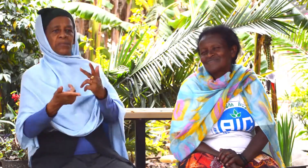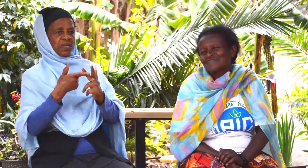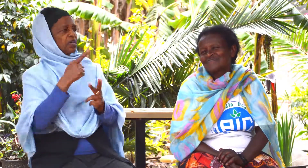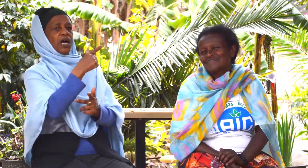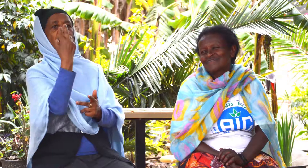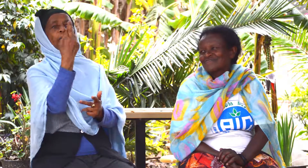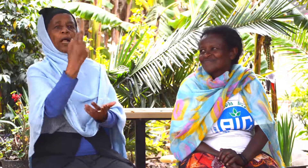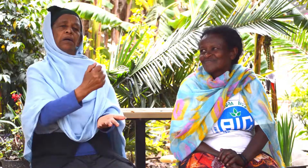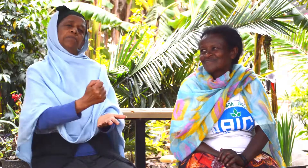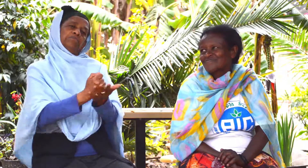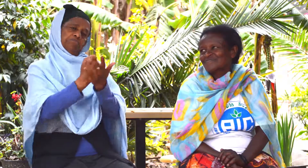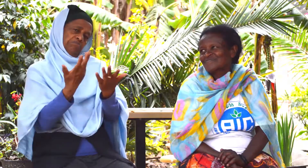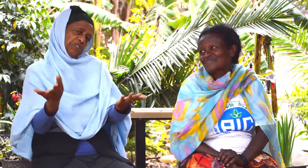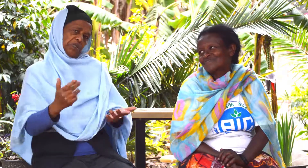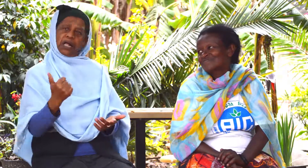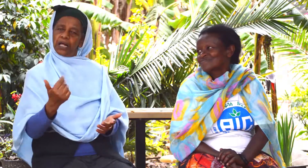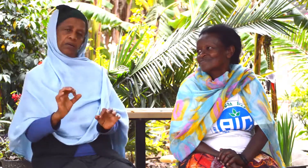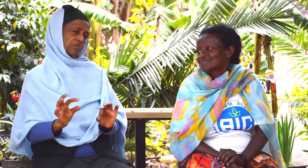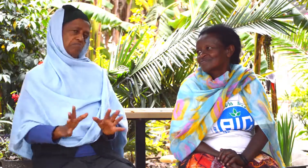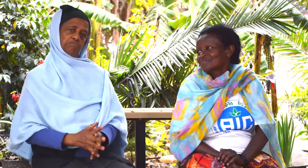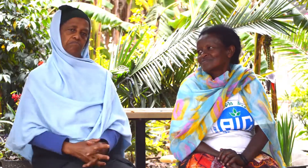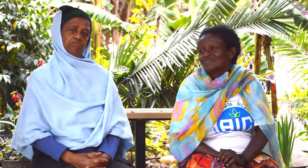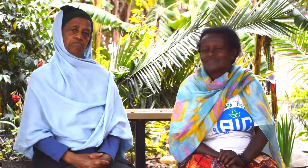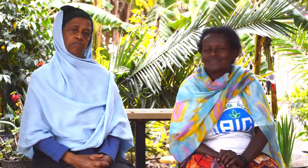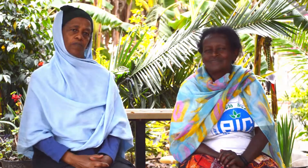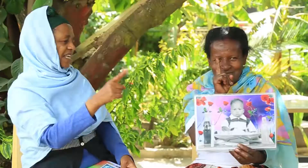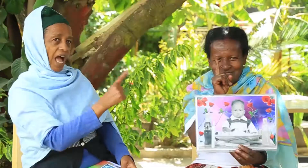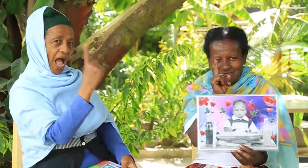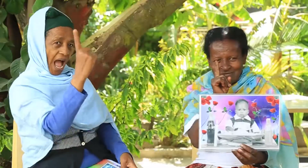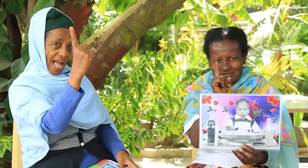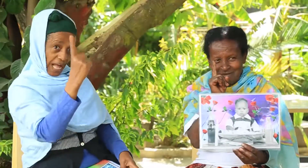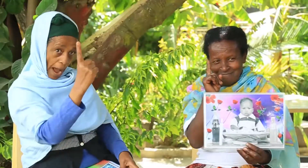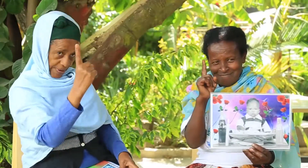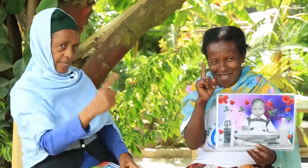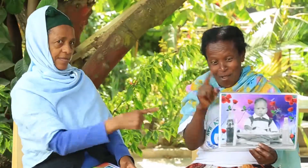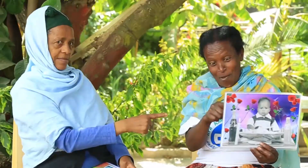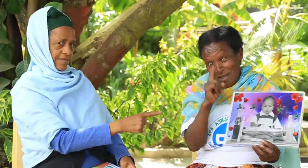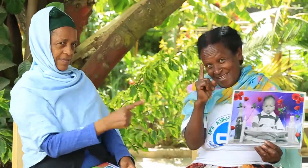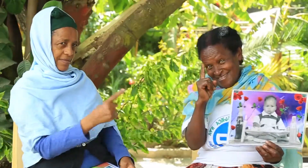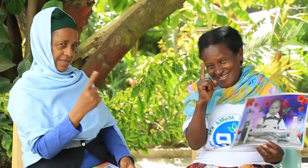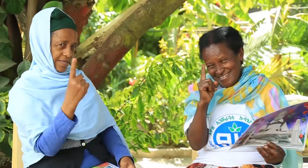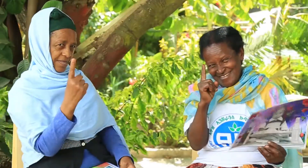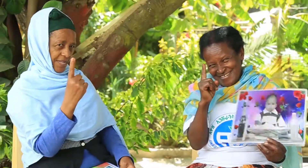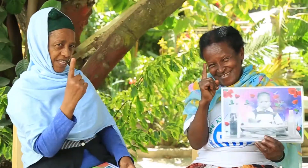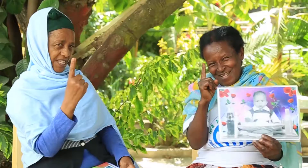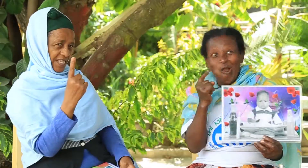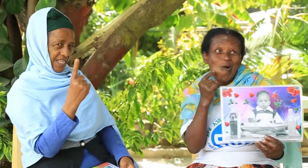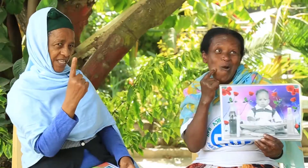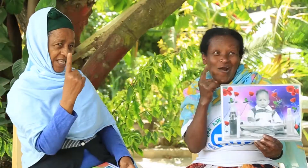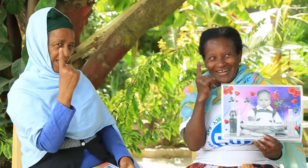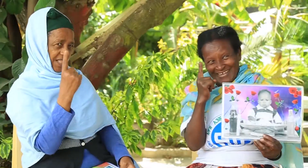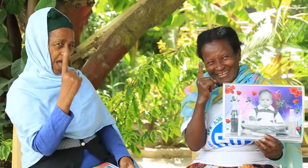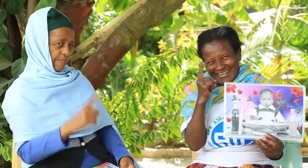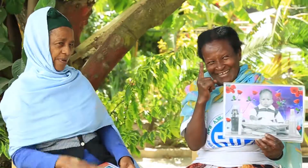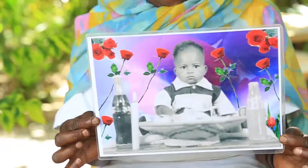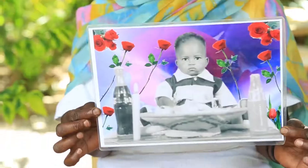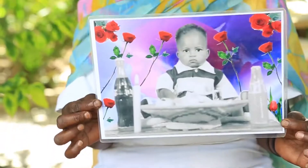it, and with the help of the Kabali. This is when he was 1 year old.